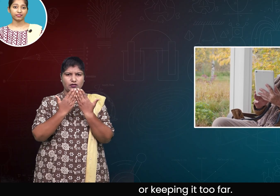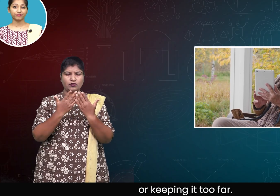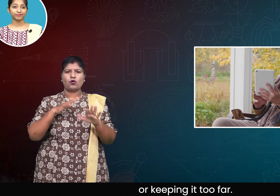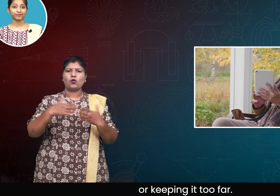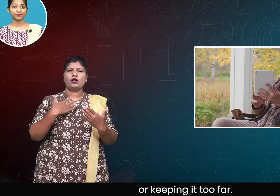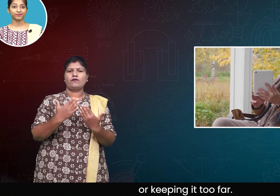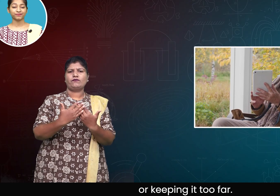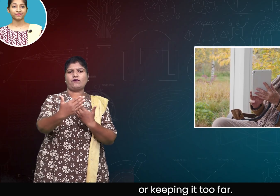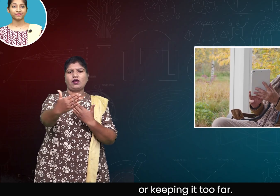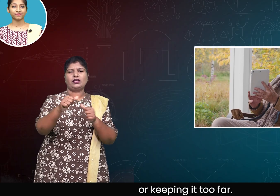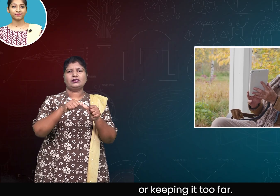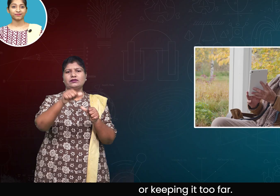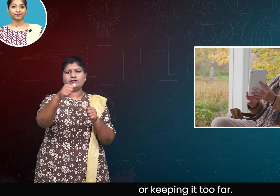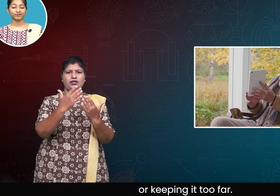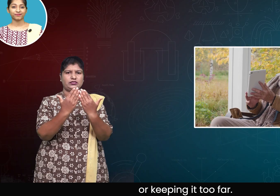far.